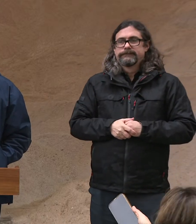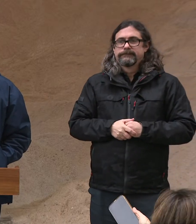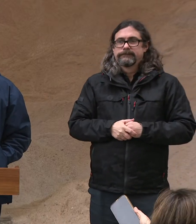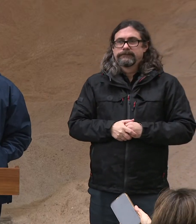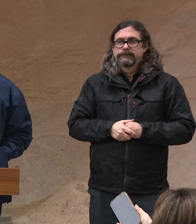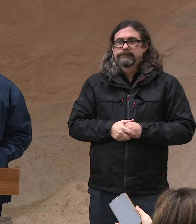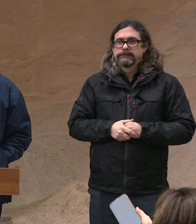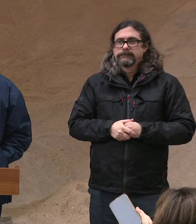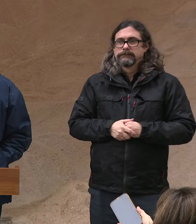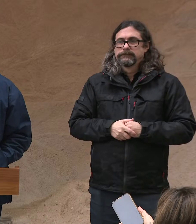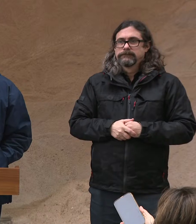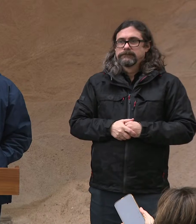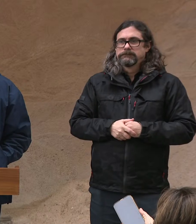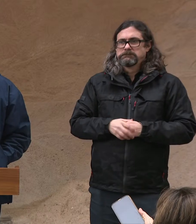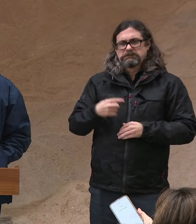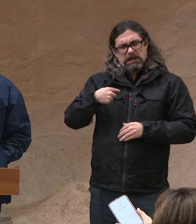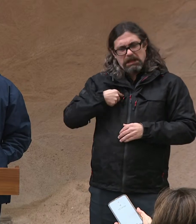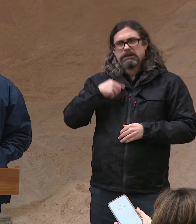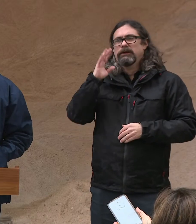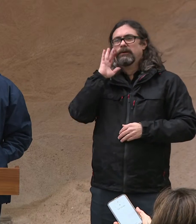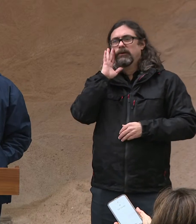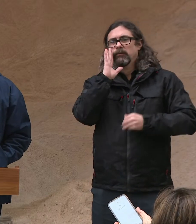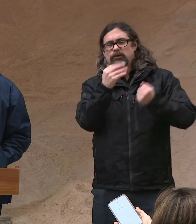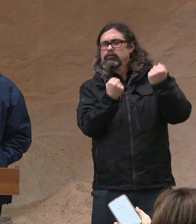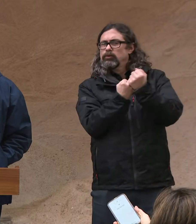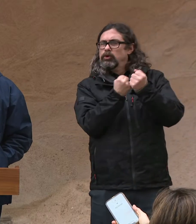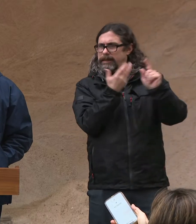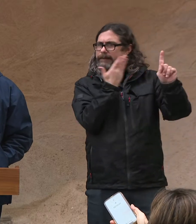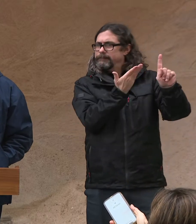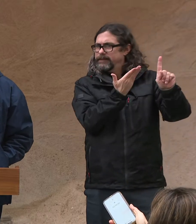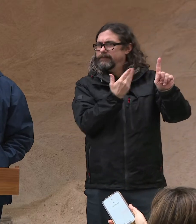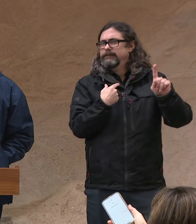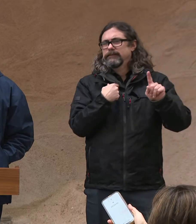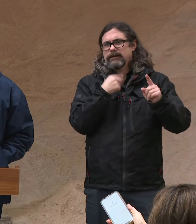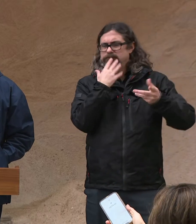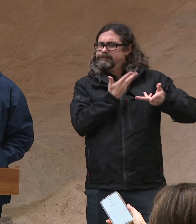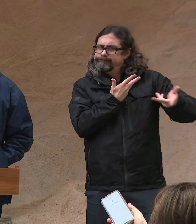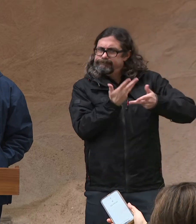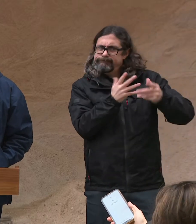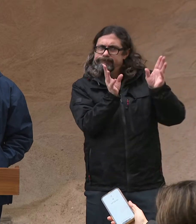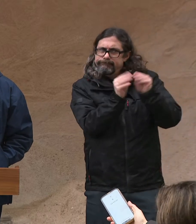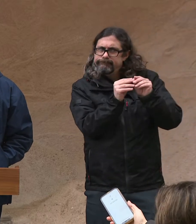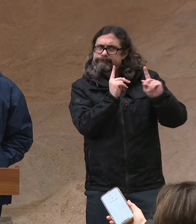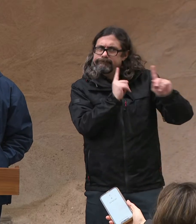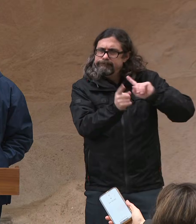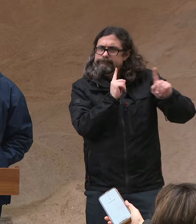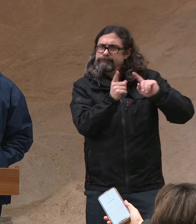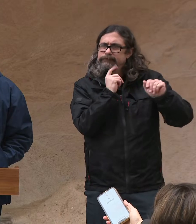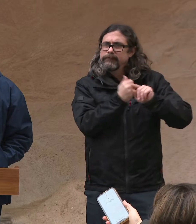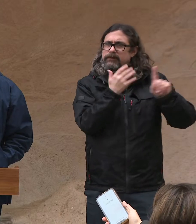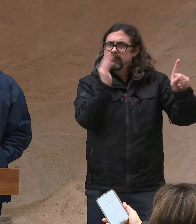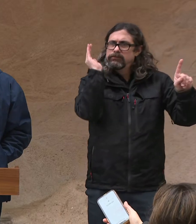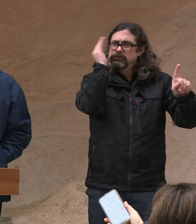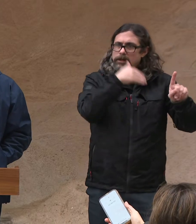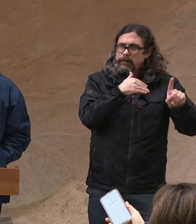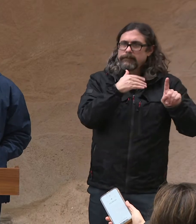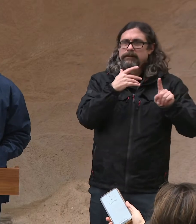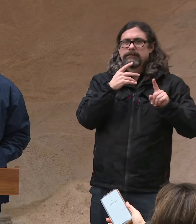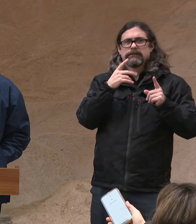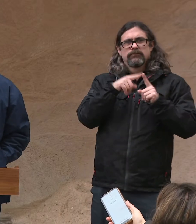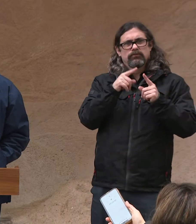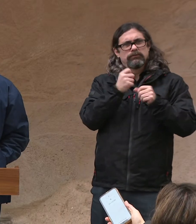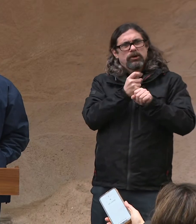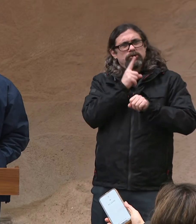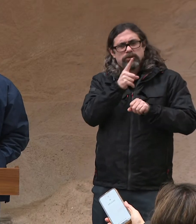going to be working with him to deliver for the people of this city. I fight for New Yorkers, and I'm going to always